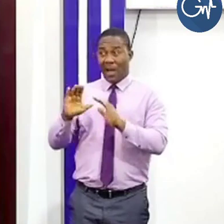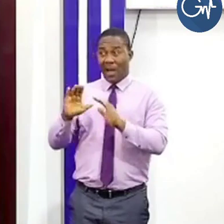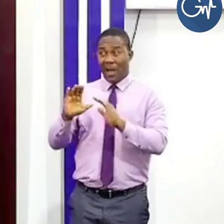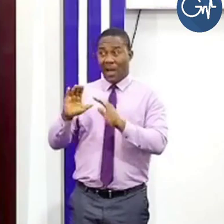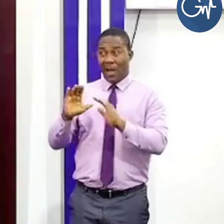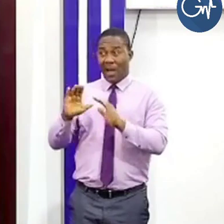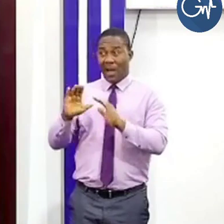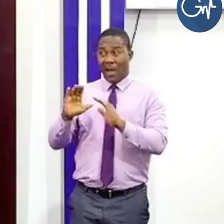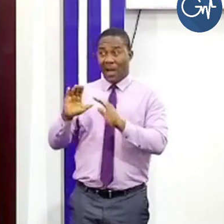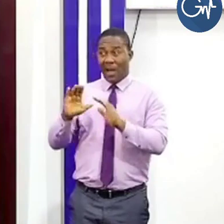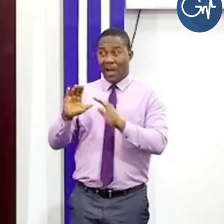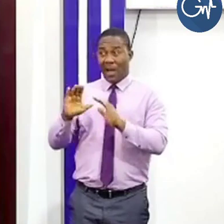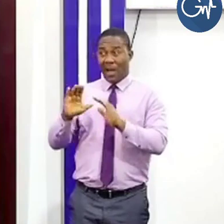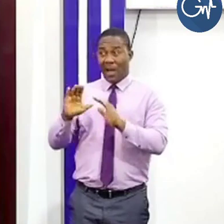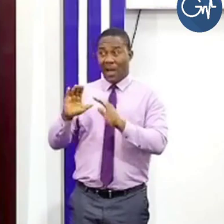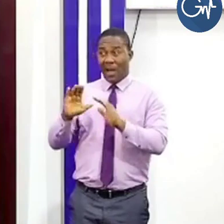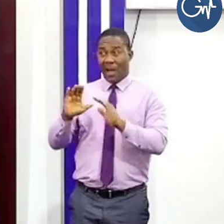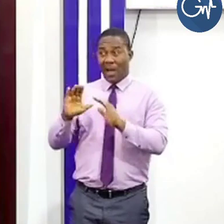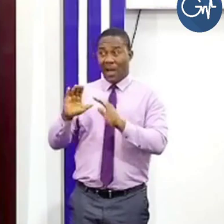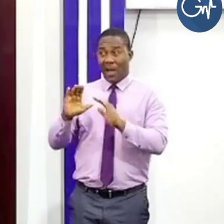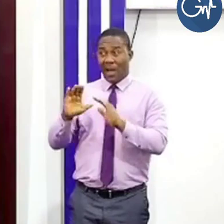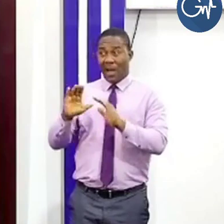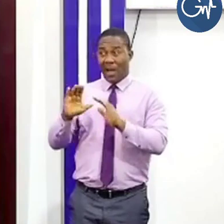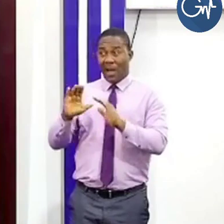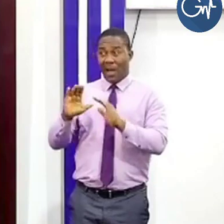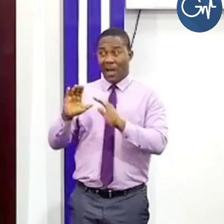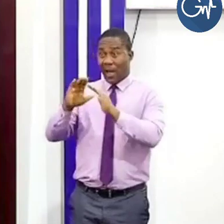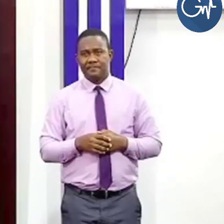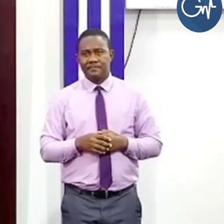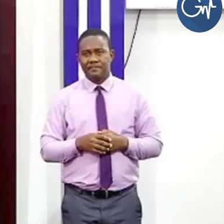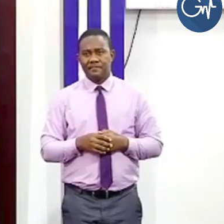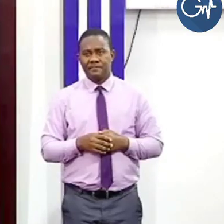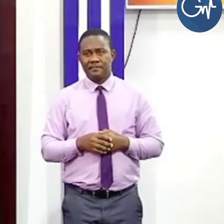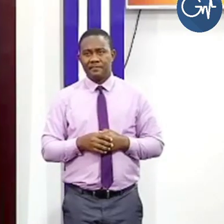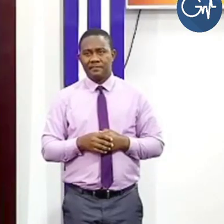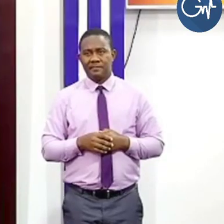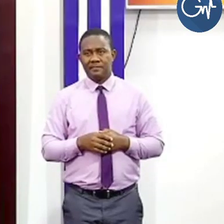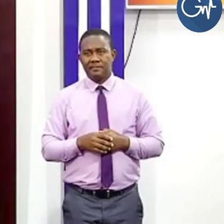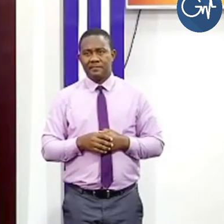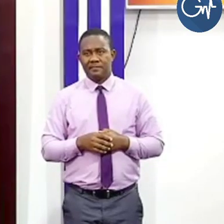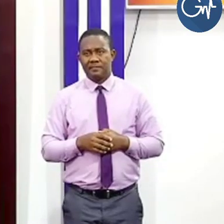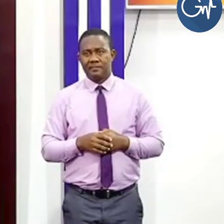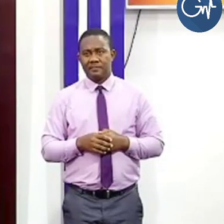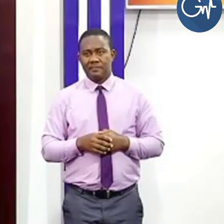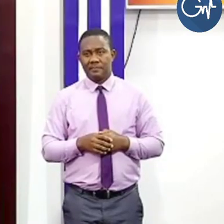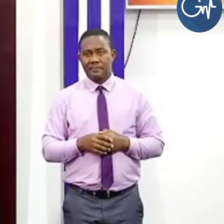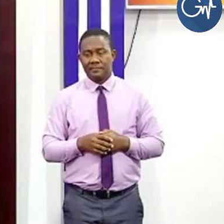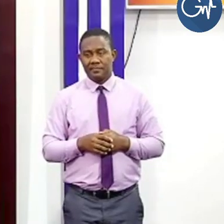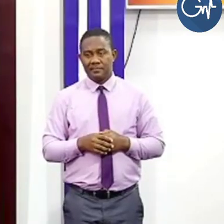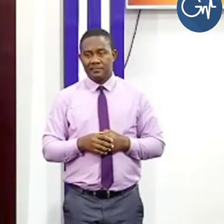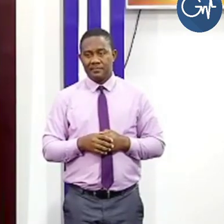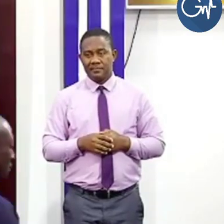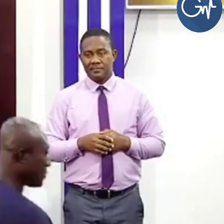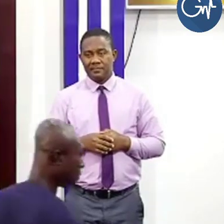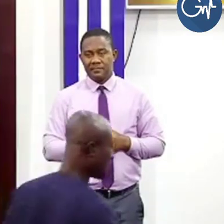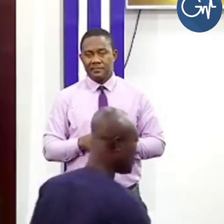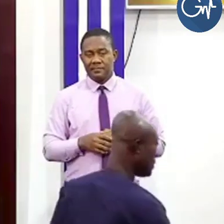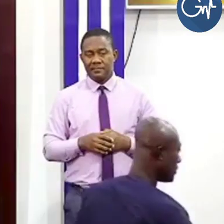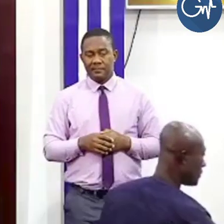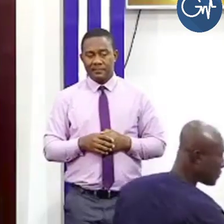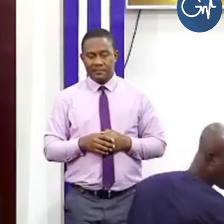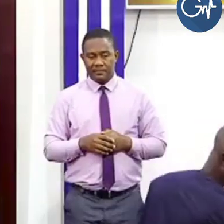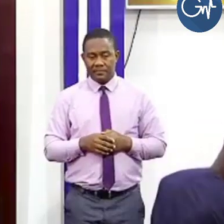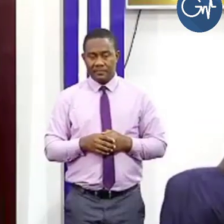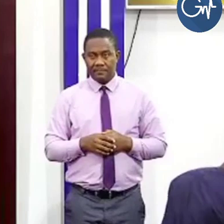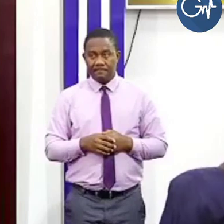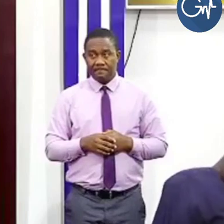And if there are any questions for him, I'll take it as we wrap up. So as Honourable Minister takes leave of us, Ms. Hanan of Buffer Stock, please join us. We have some 5 more minutes,